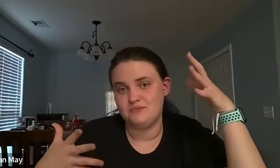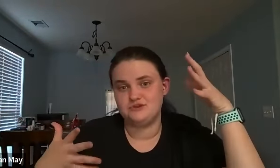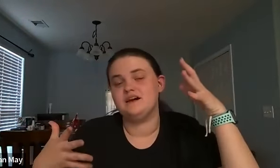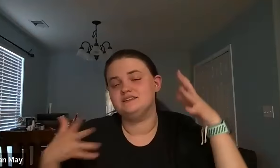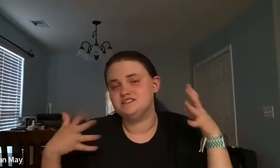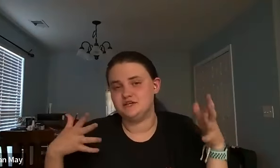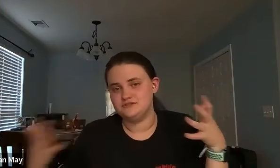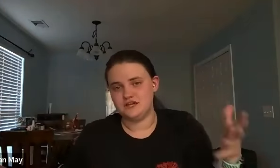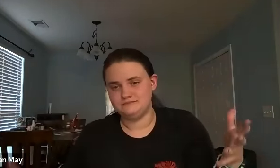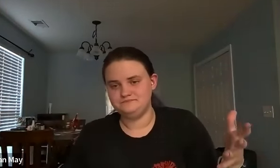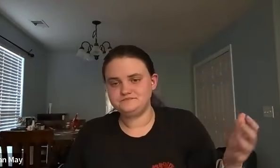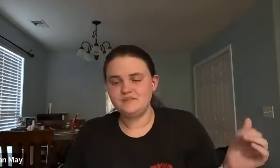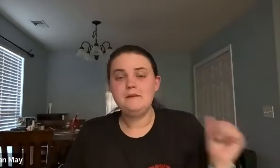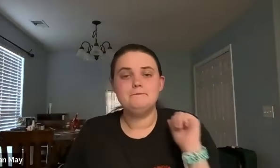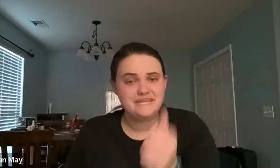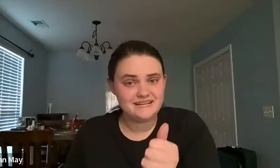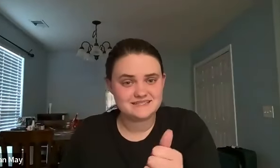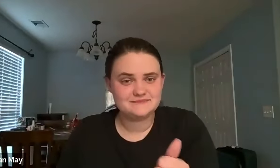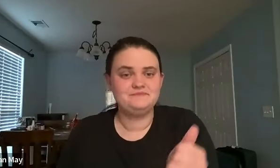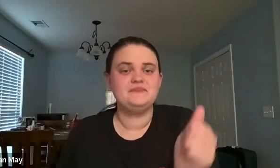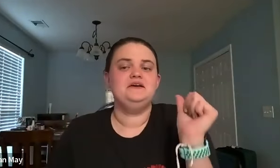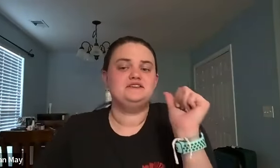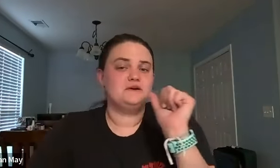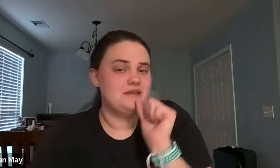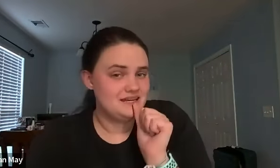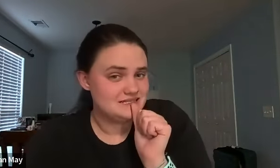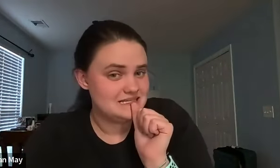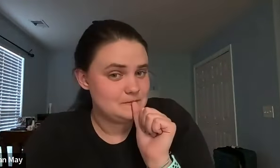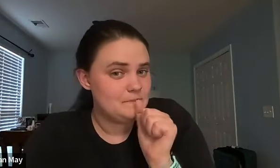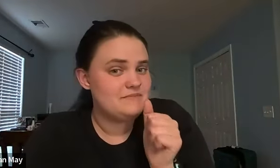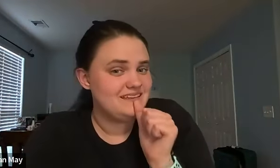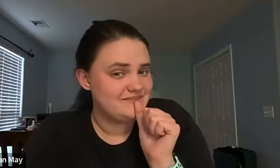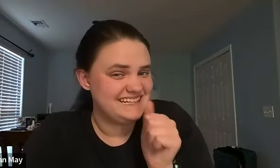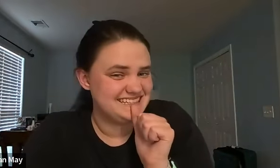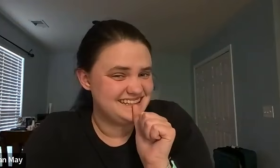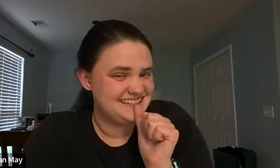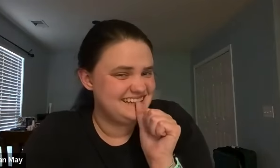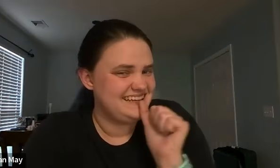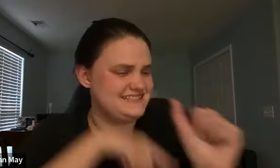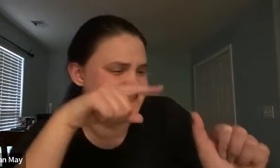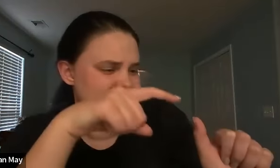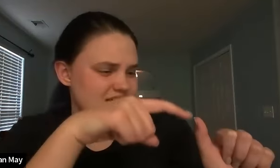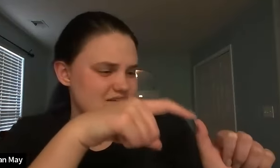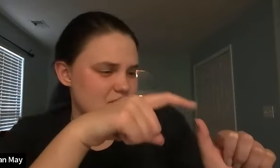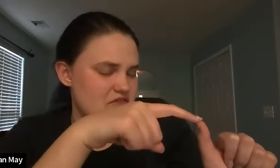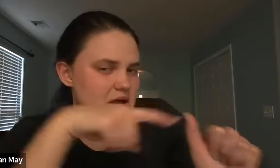more signs too. So peanuts. So peanuts is peanuts. It's your